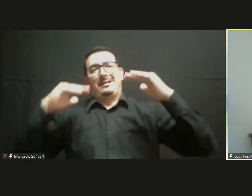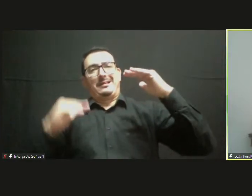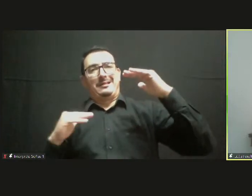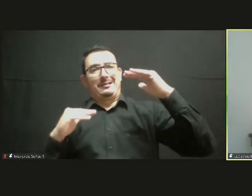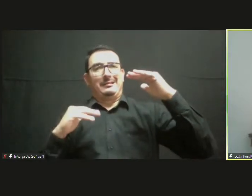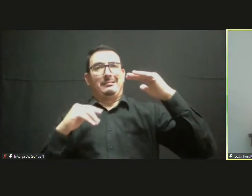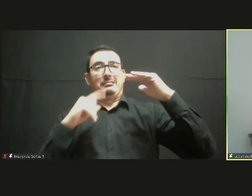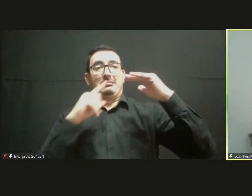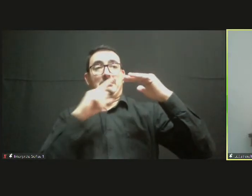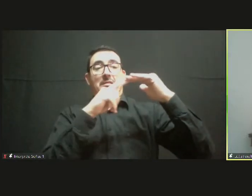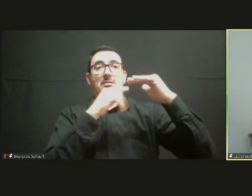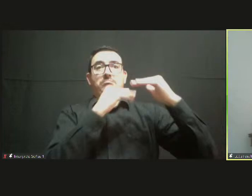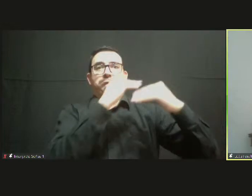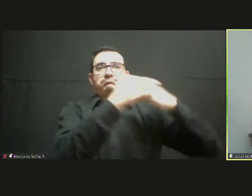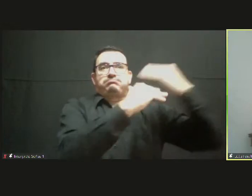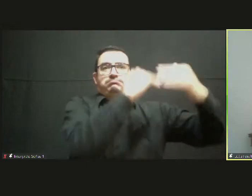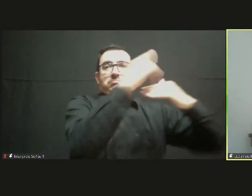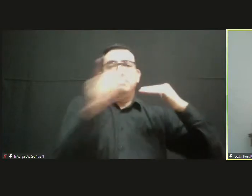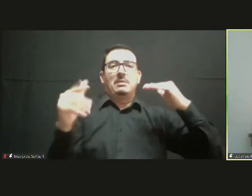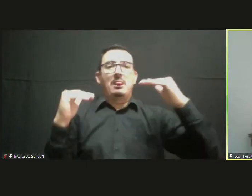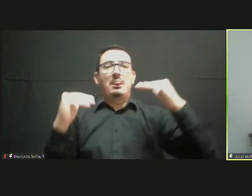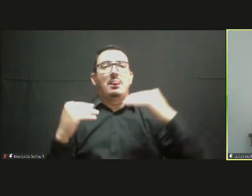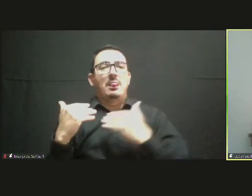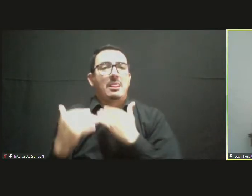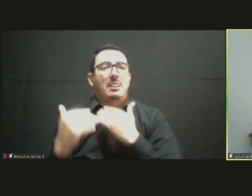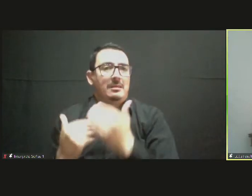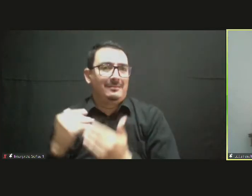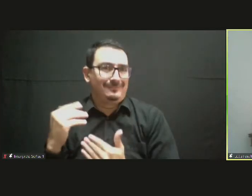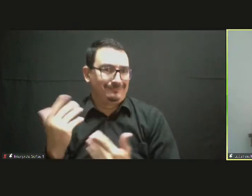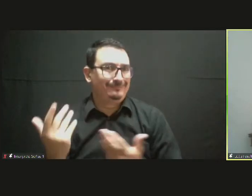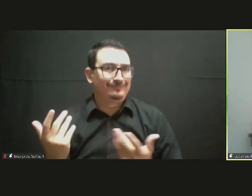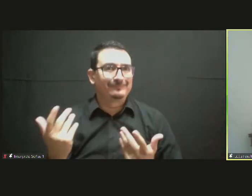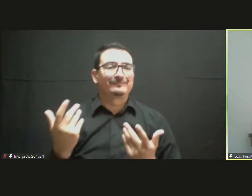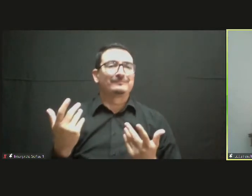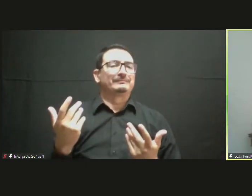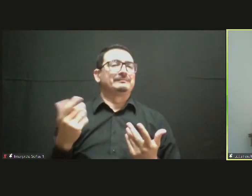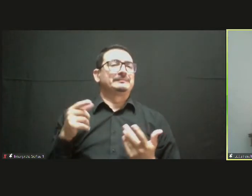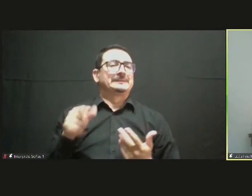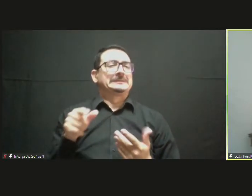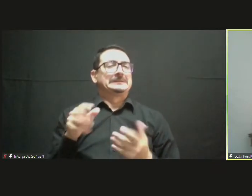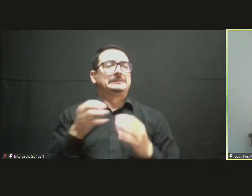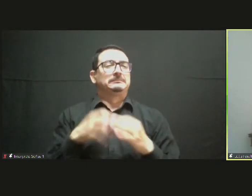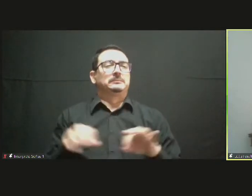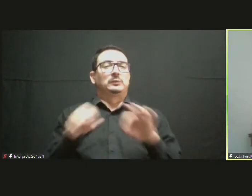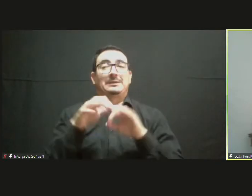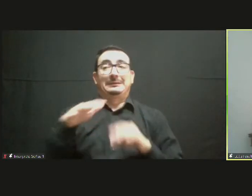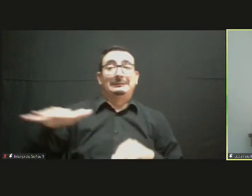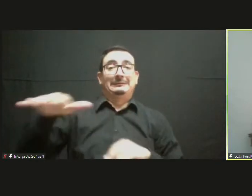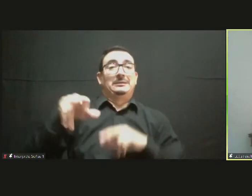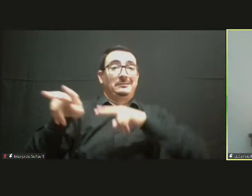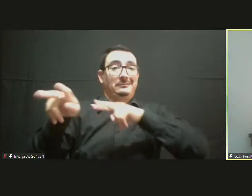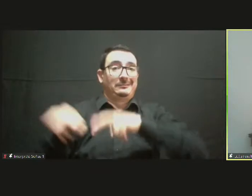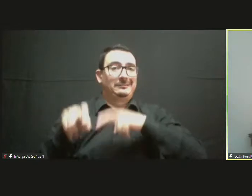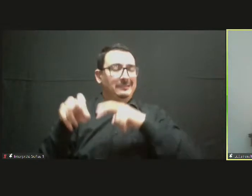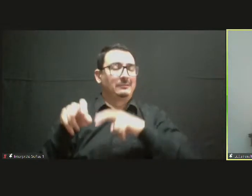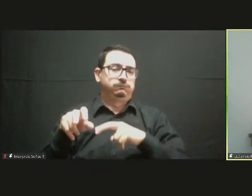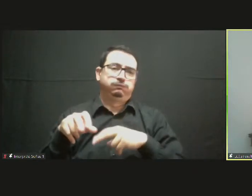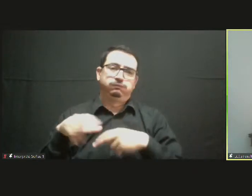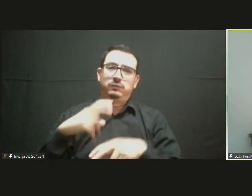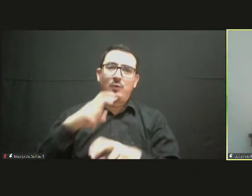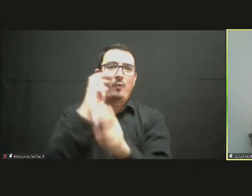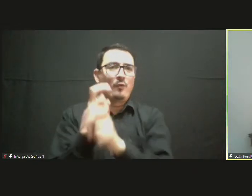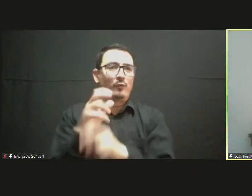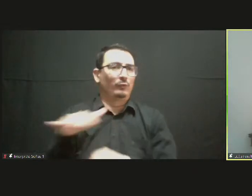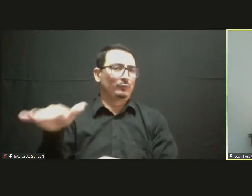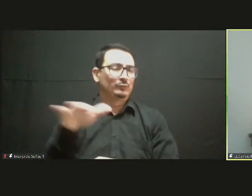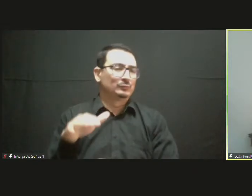specifically in rural areas among MSME, women, and the elderly. And these groups, MSMEs, rural